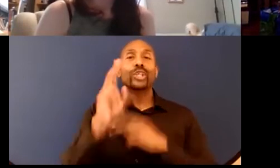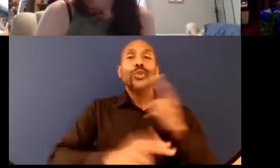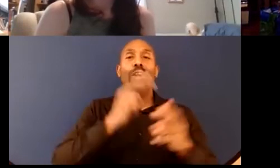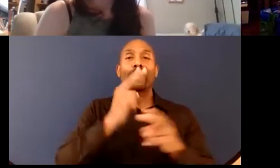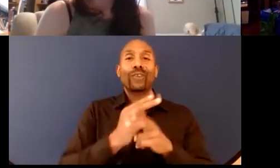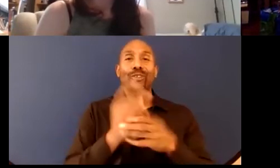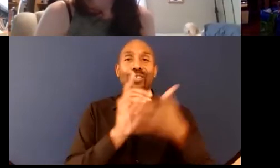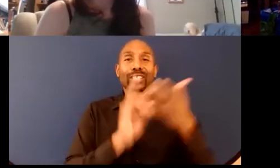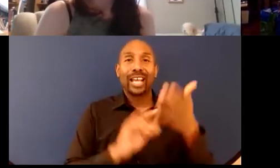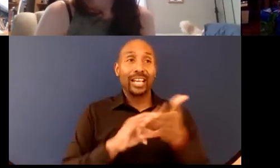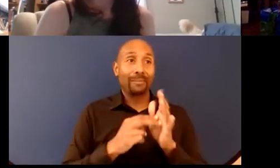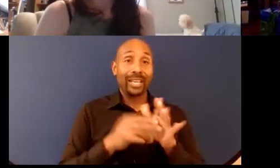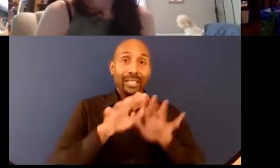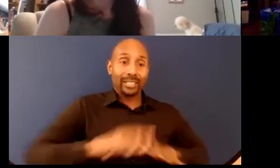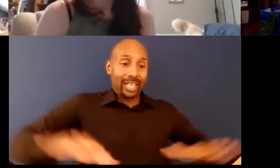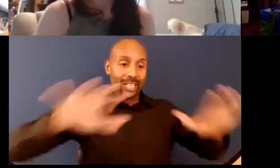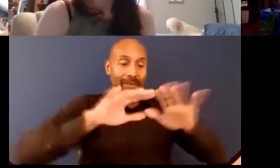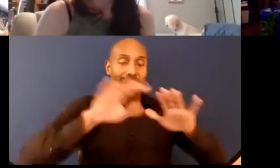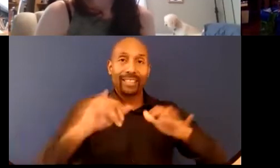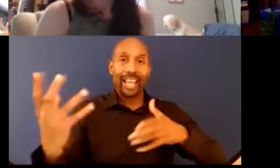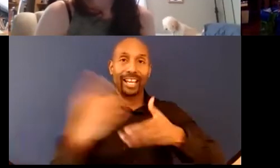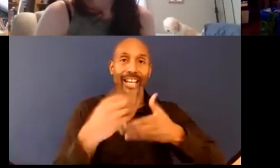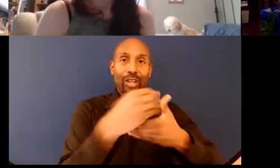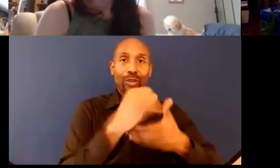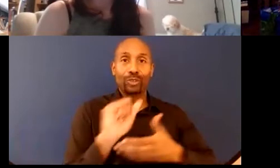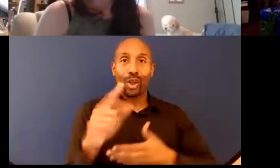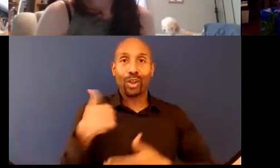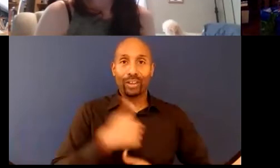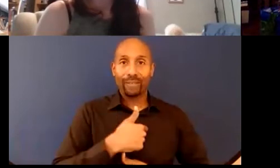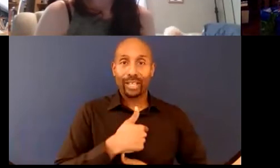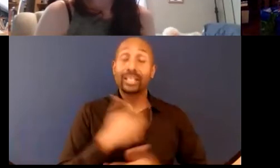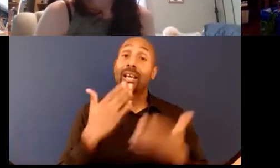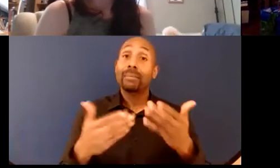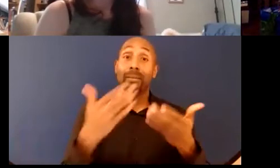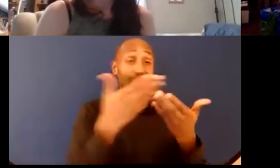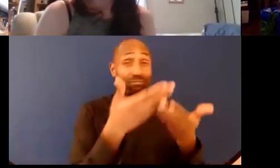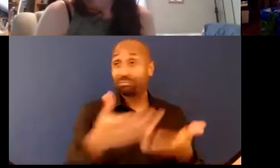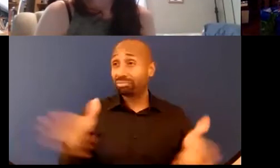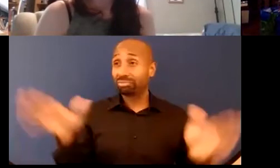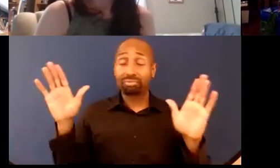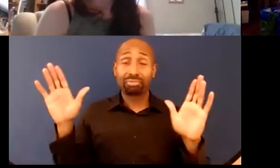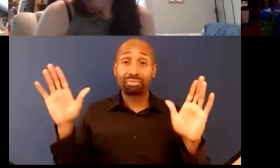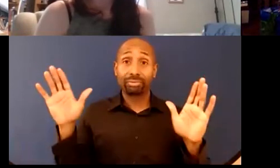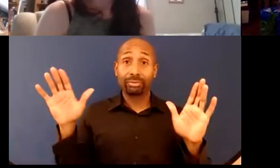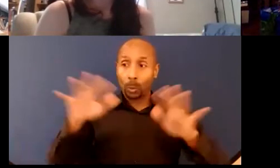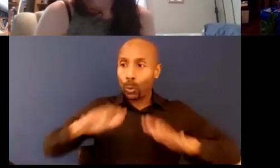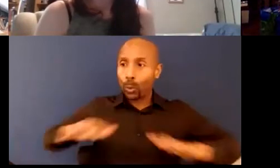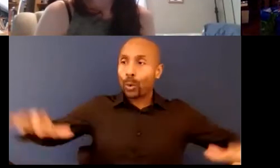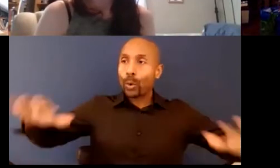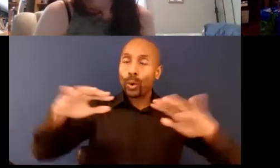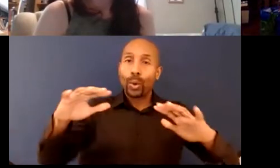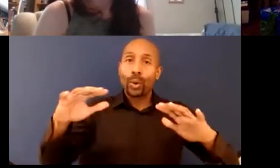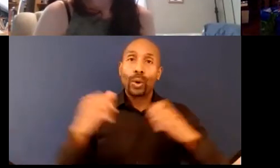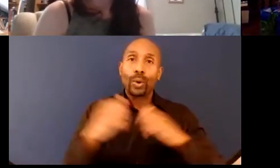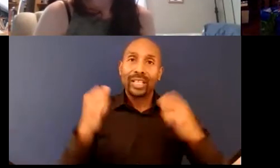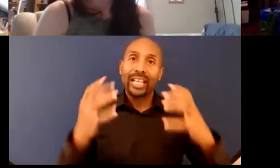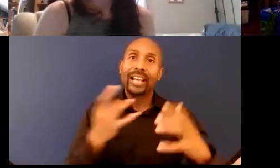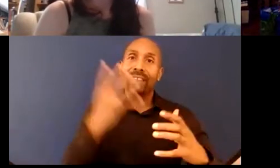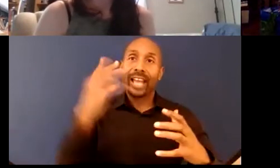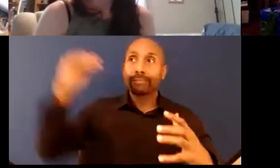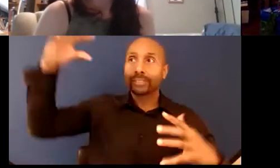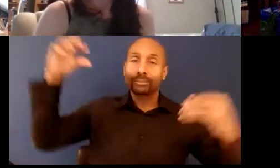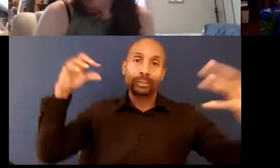us, right? It may be a wide open and well-lit area so that folks who